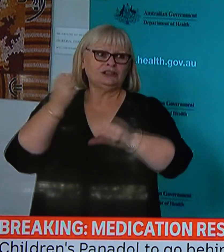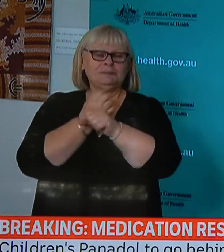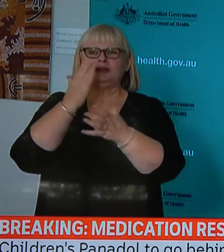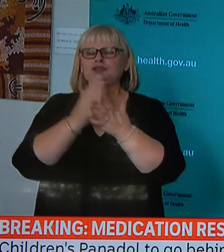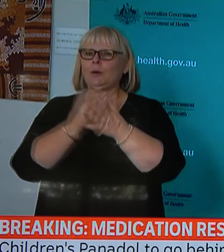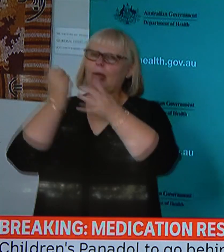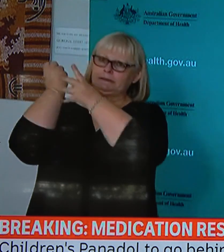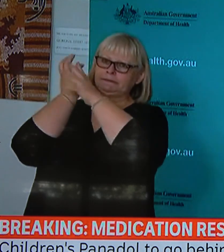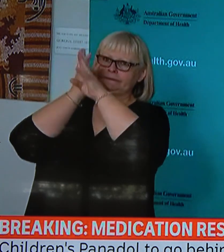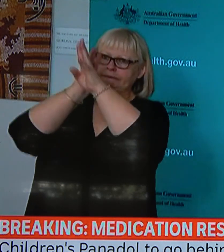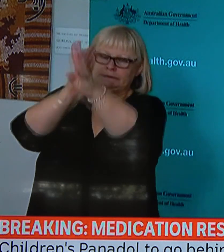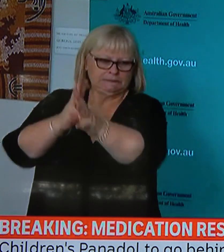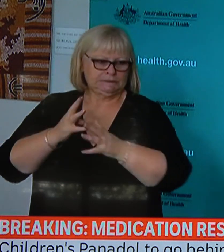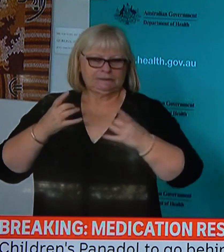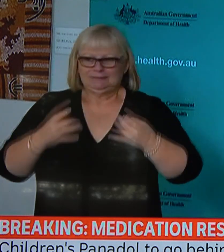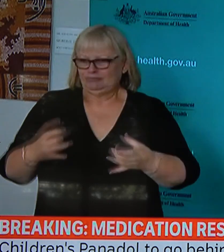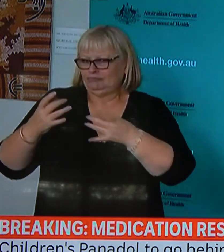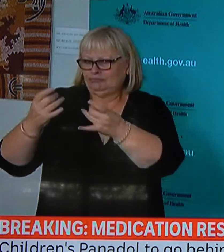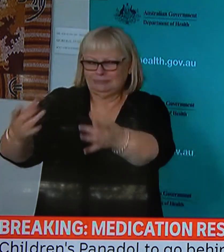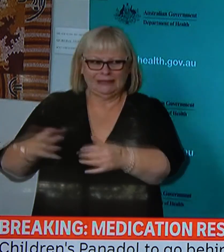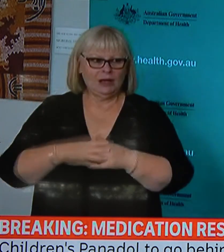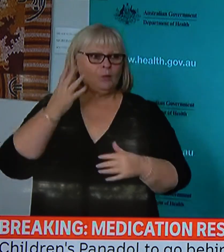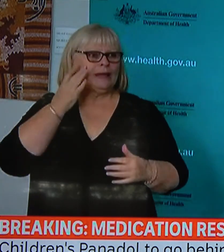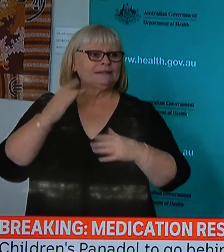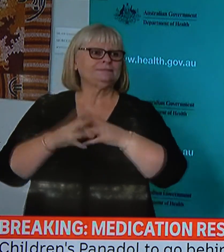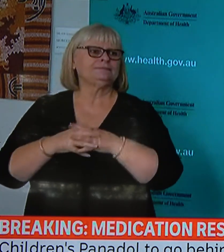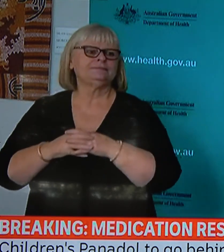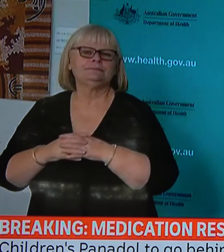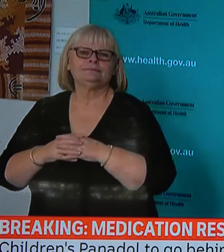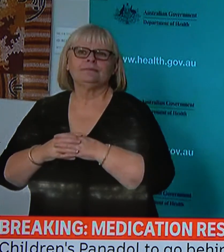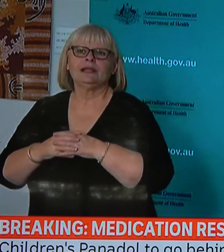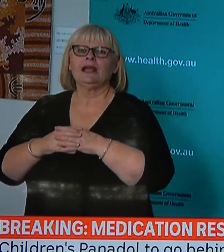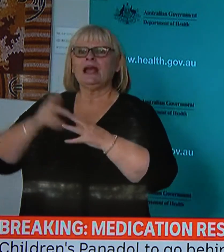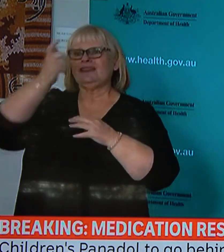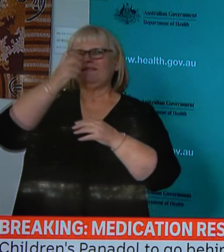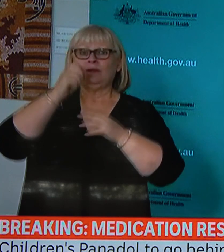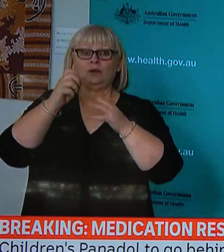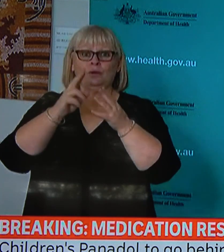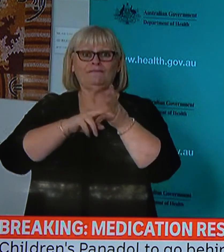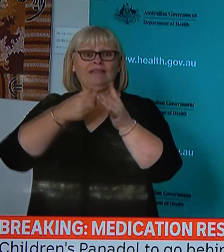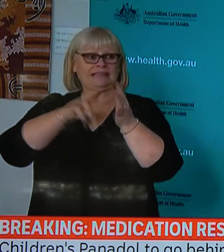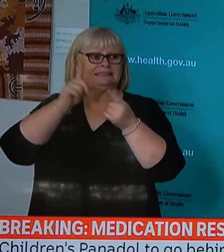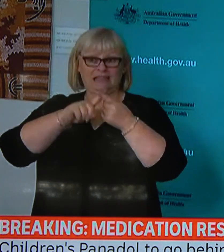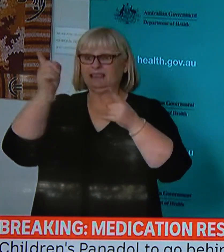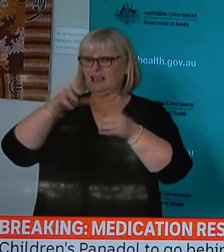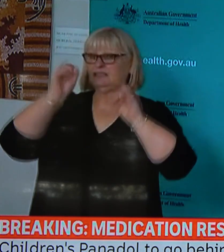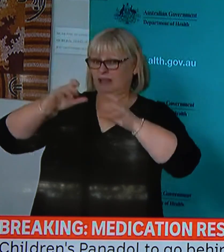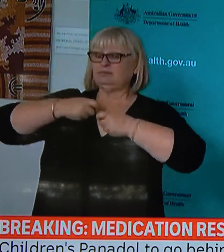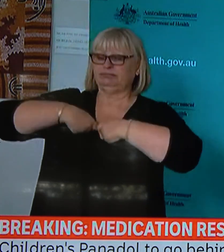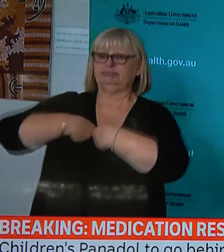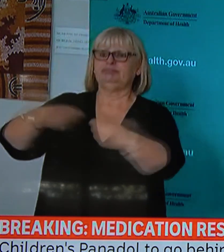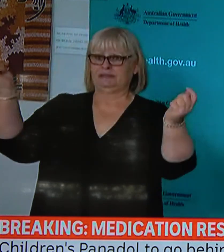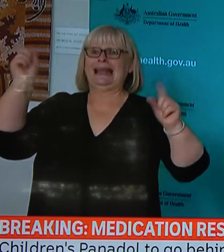orderly rollout, and a date that you expect that to be in Australia? So the flu vaccine is in Australia. It's being rolled out now and it's being